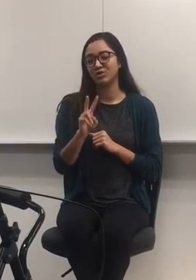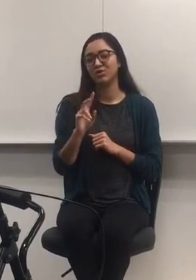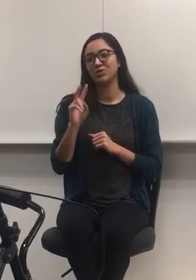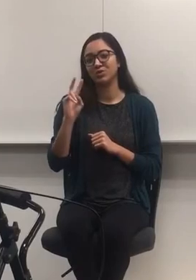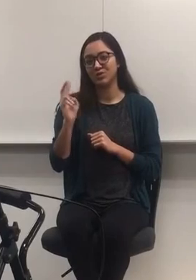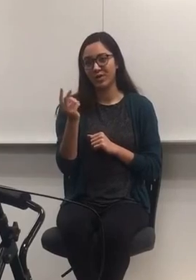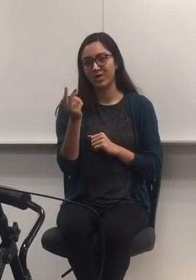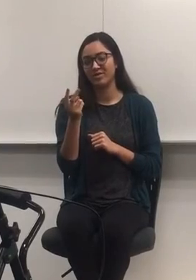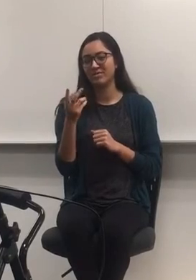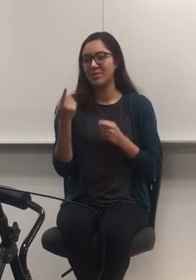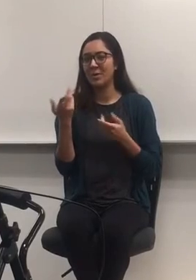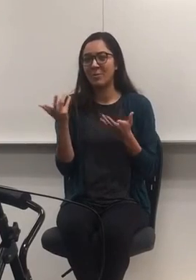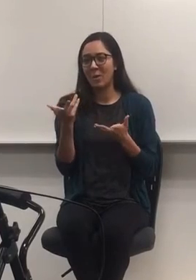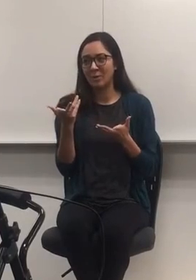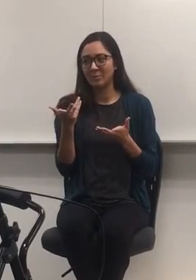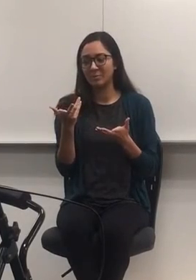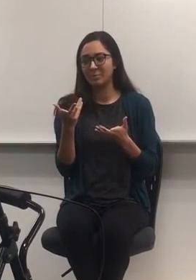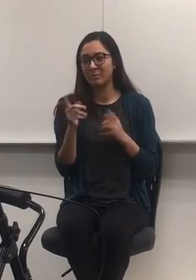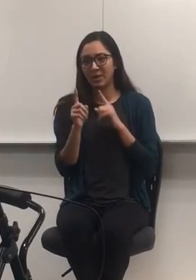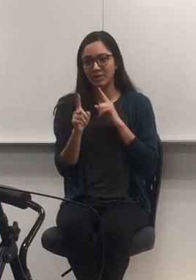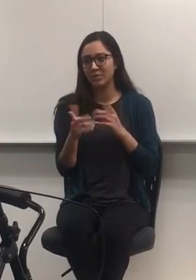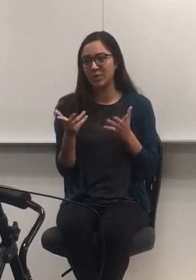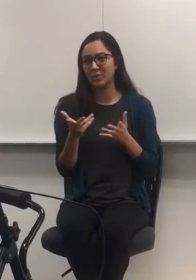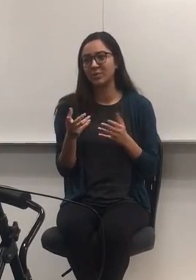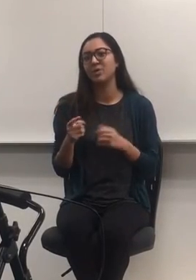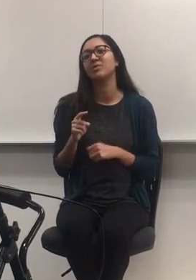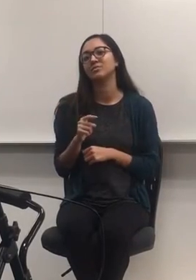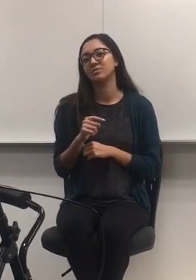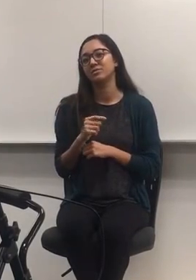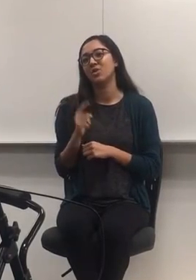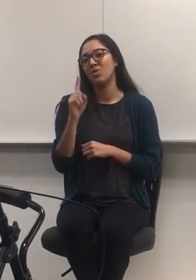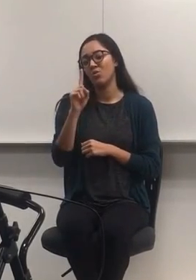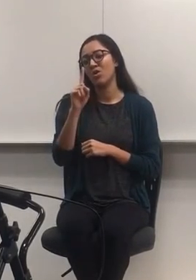what, everybody? 1/4. So what's 1/4 plus 1?